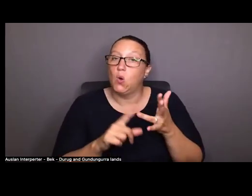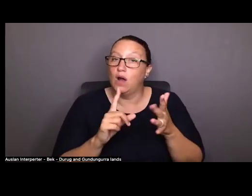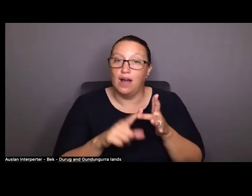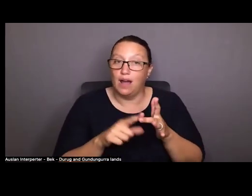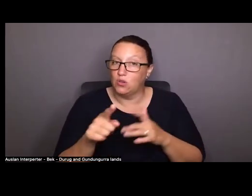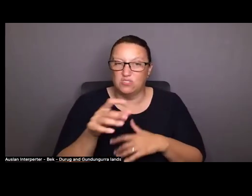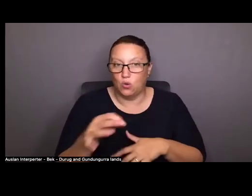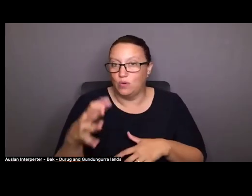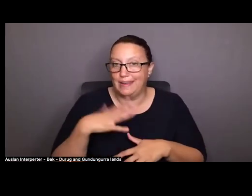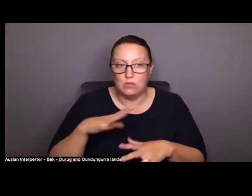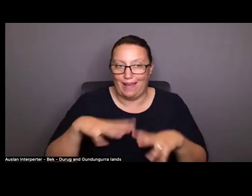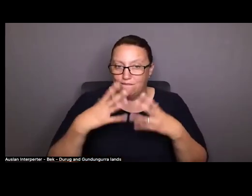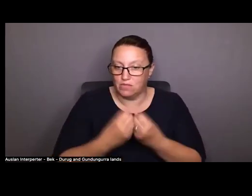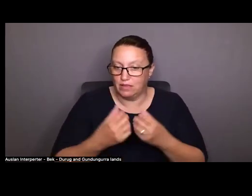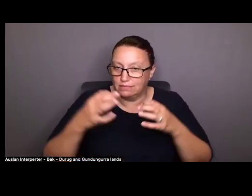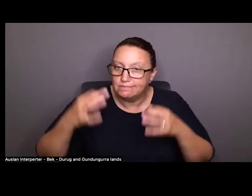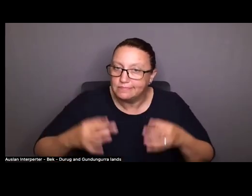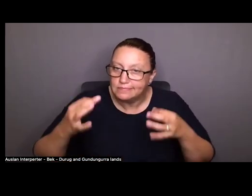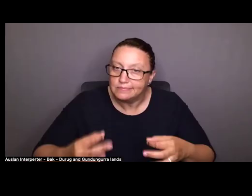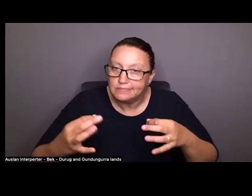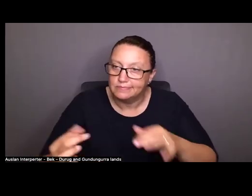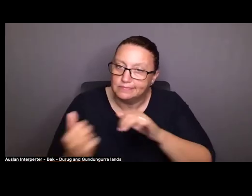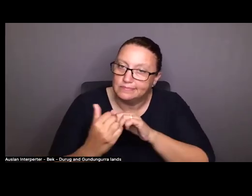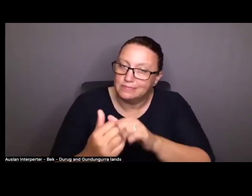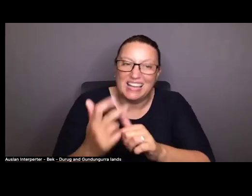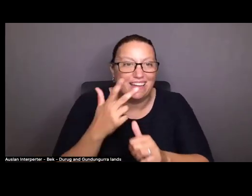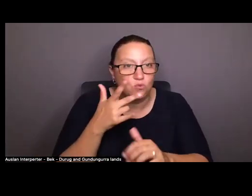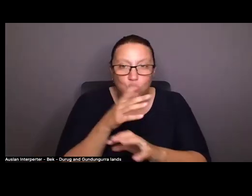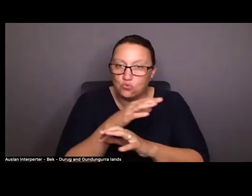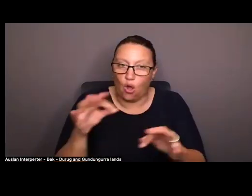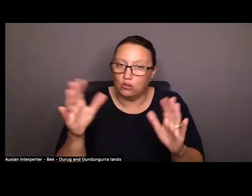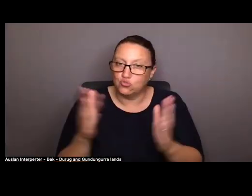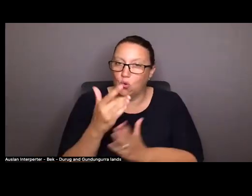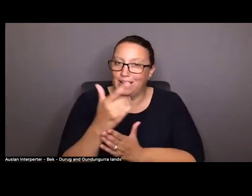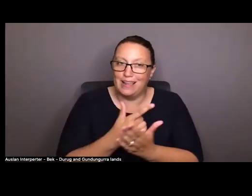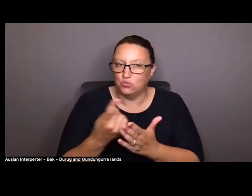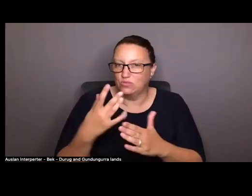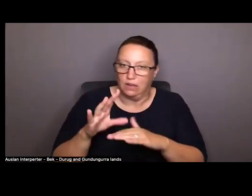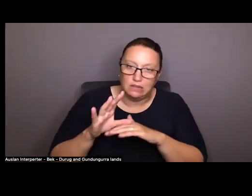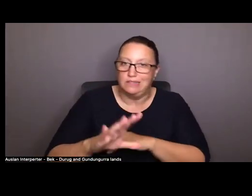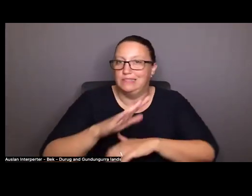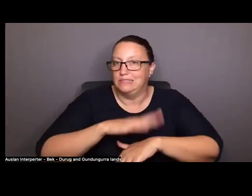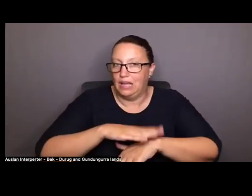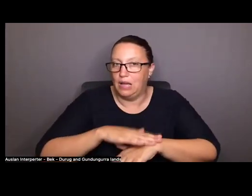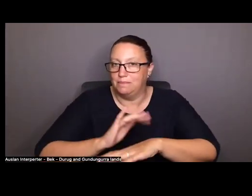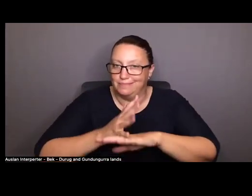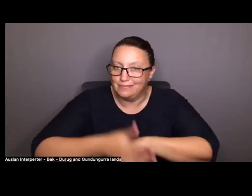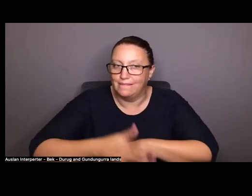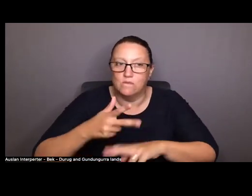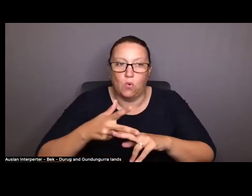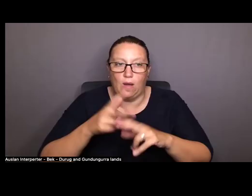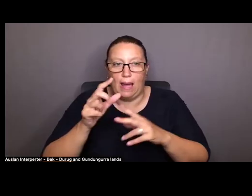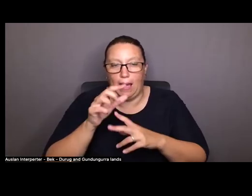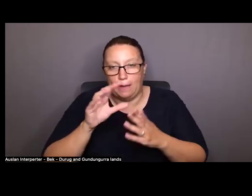to line up all of these things so that if you aren't shortlisted, you haven't put as much time into the application.